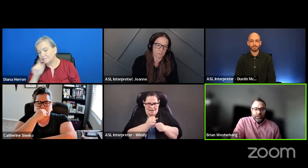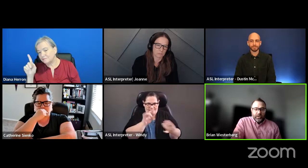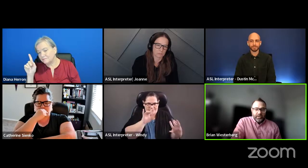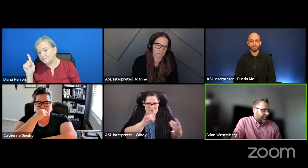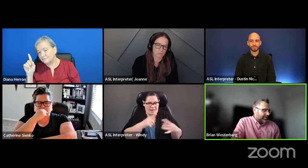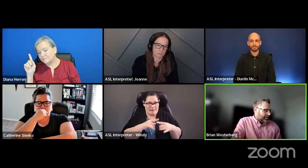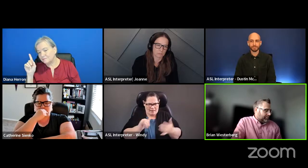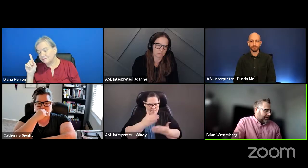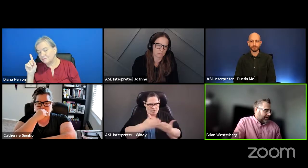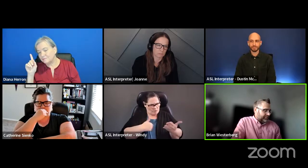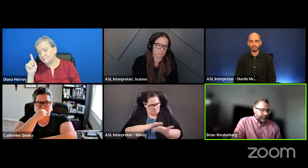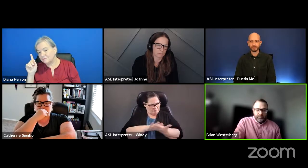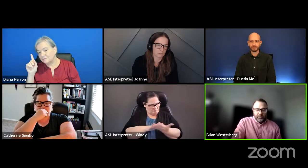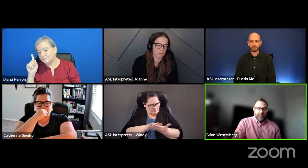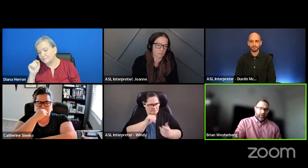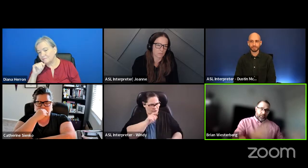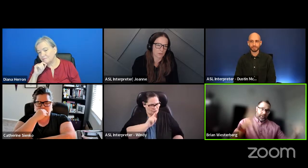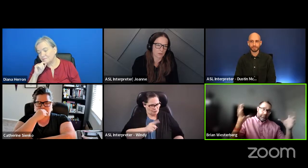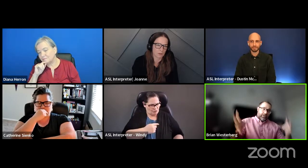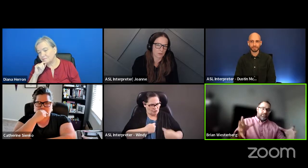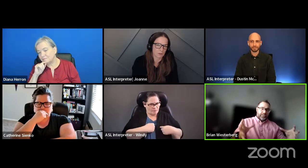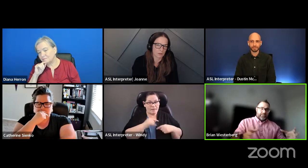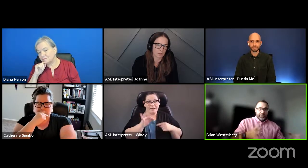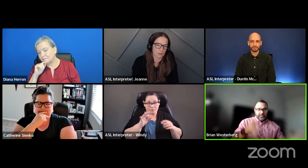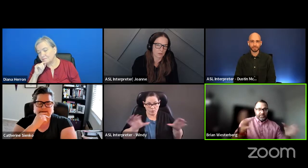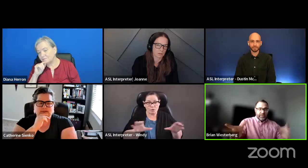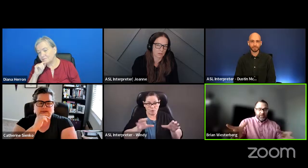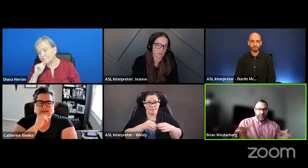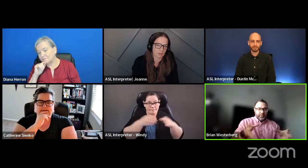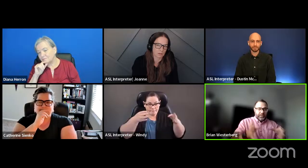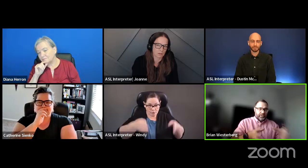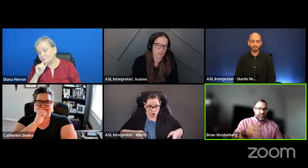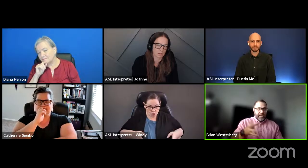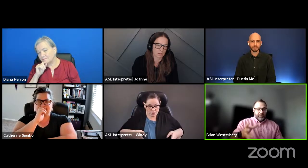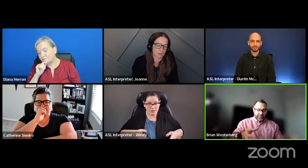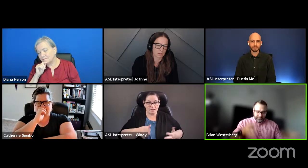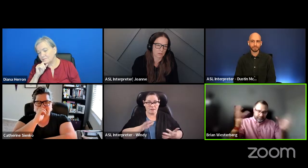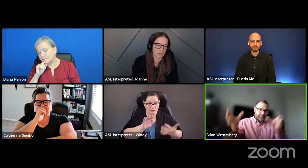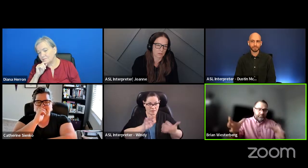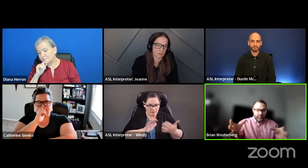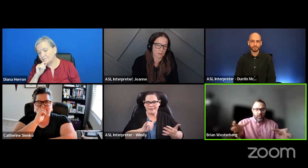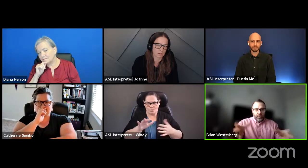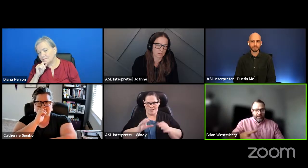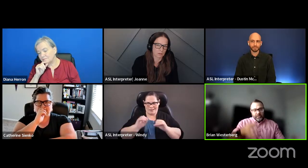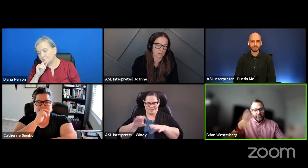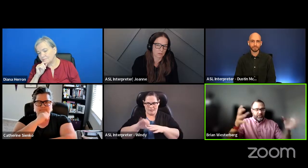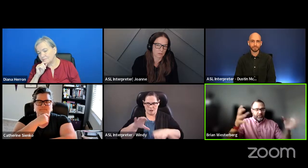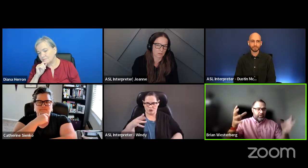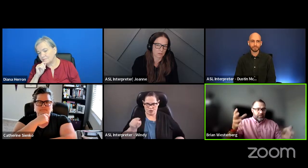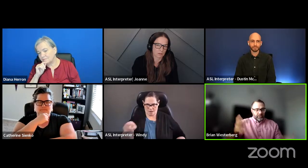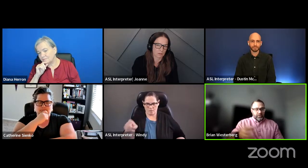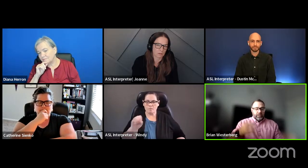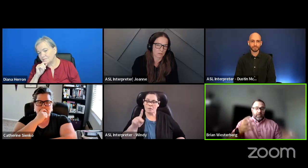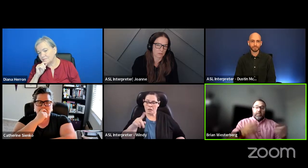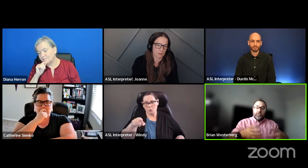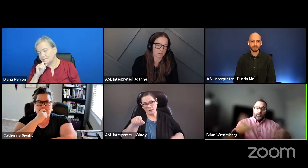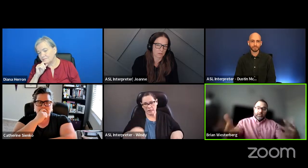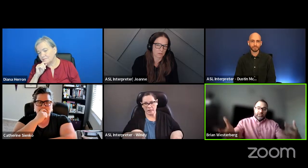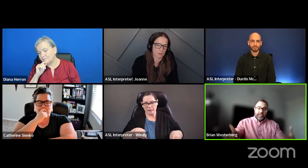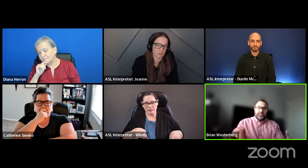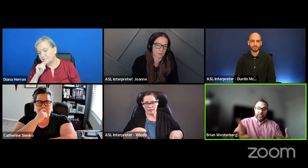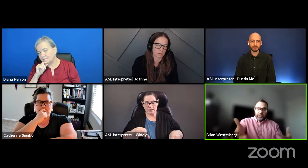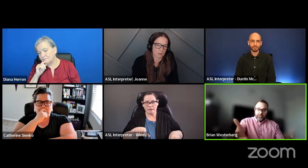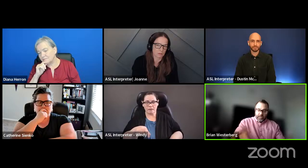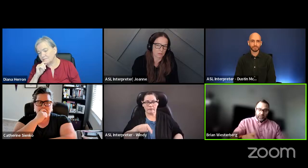I'm unclear on. But if we were doing in person, that's kind of what I was putting in the chat was, okay, you could do that. They